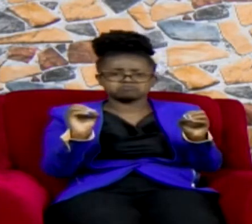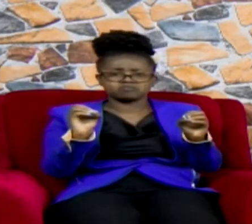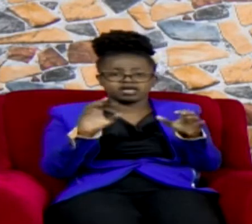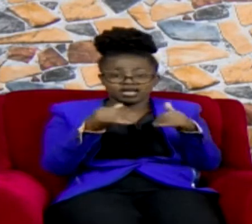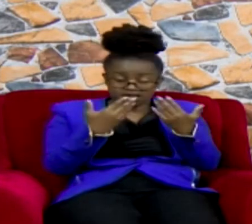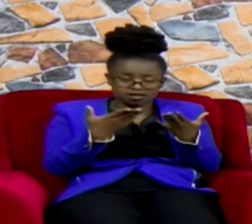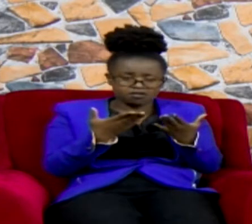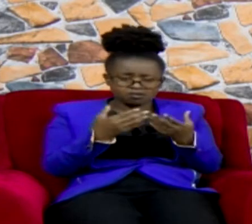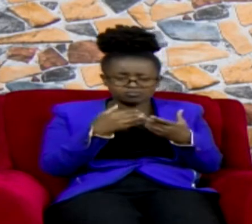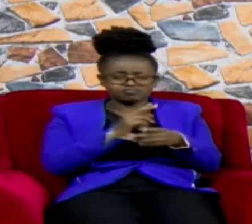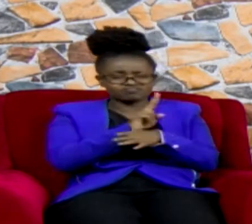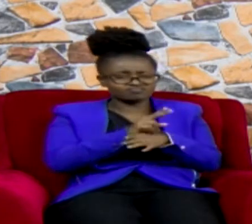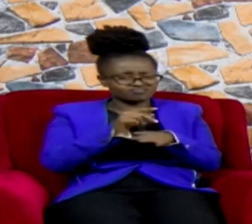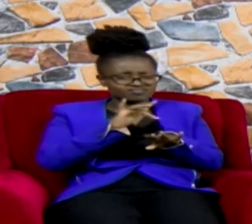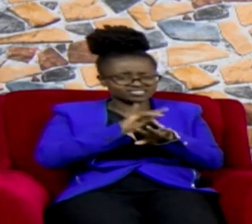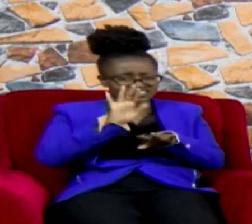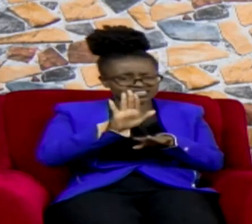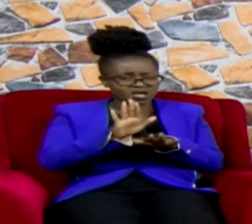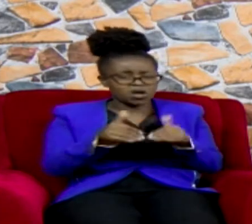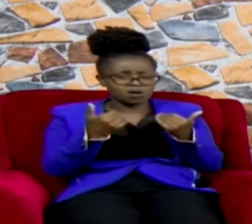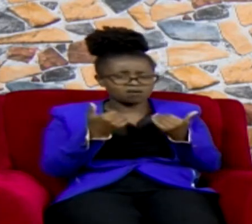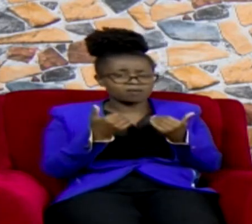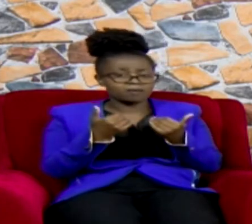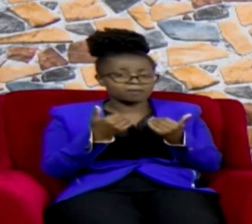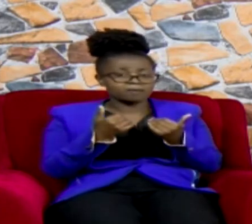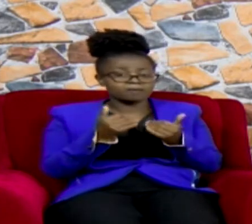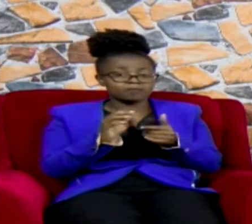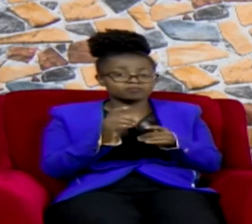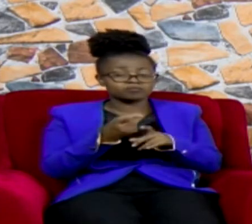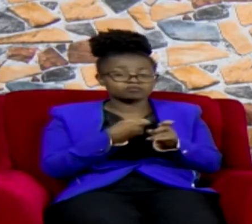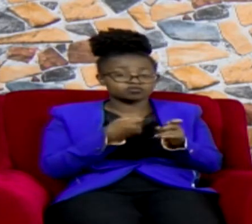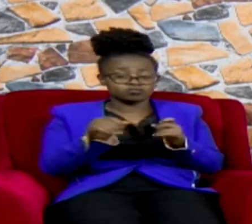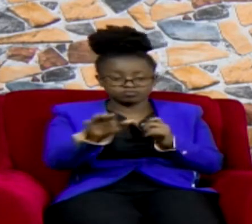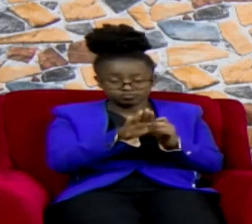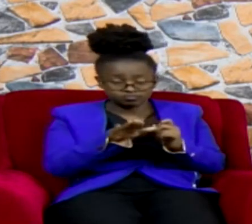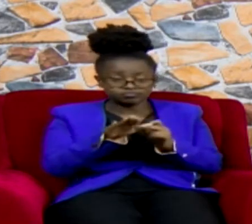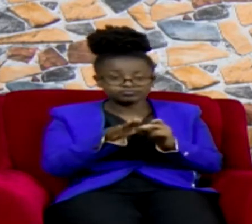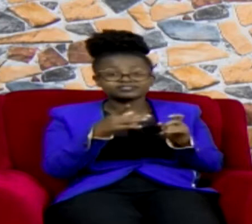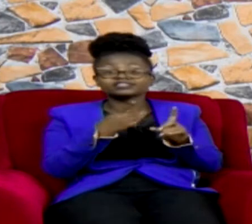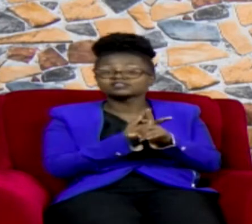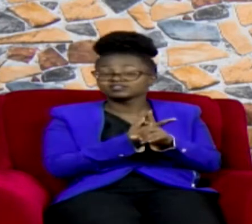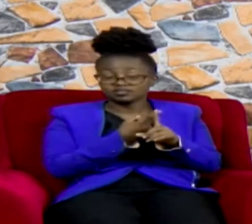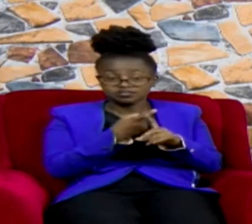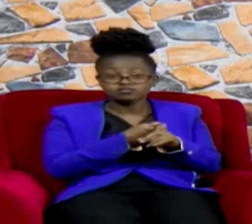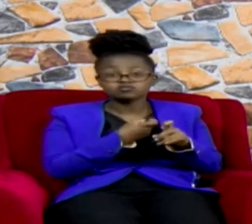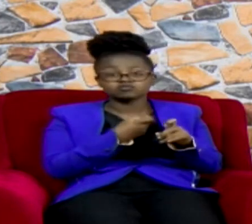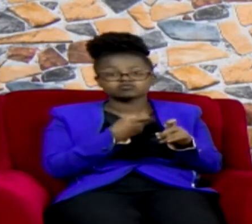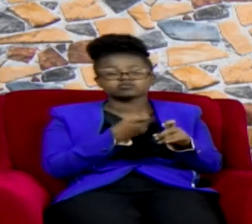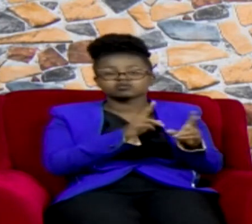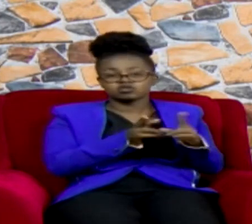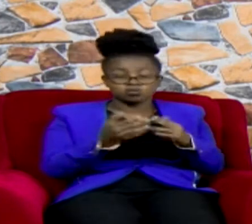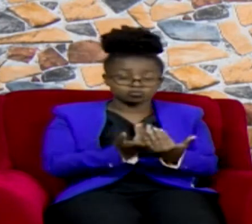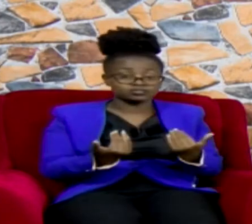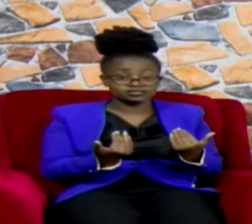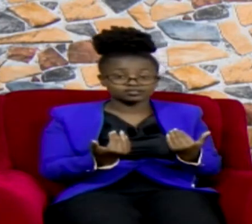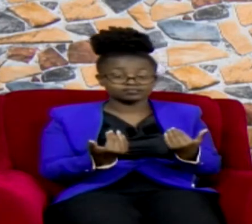the sense or this from the environment is different from a typical child or